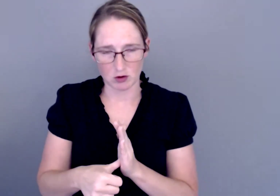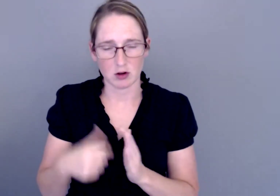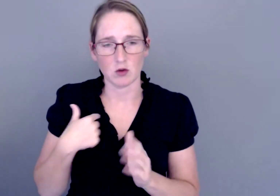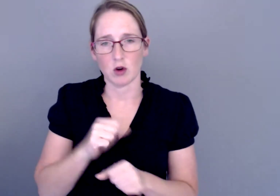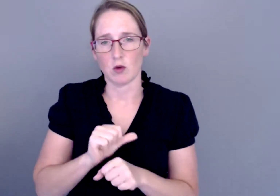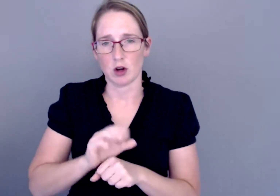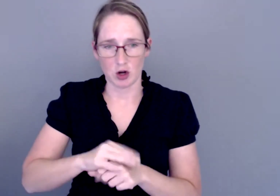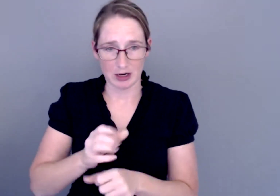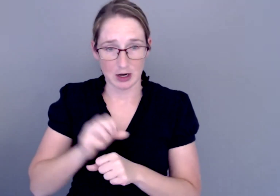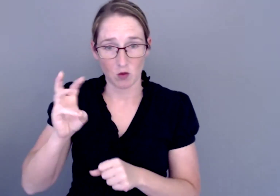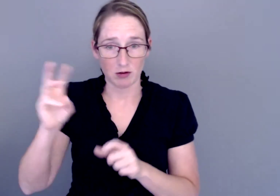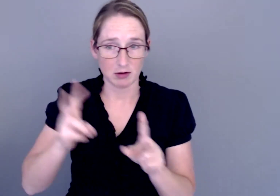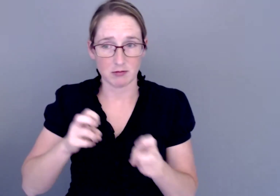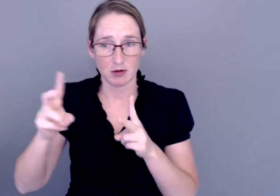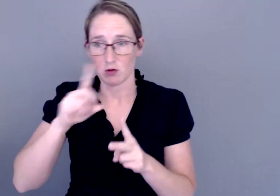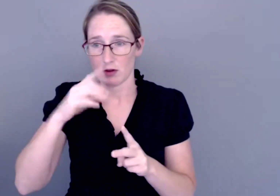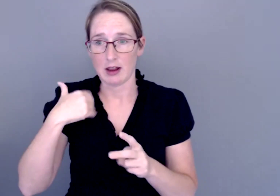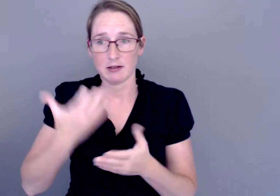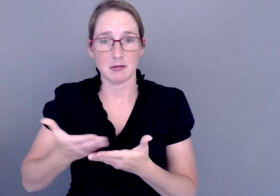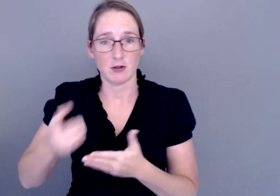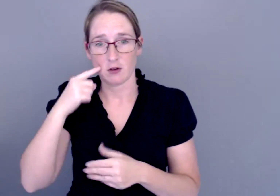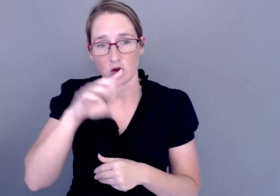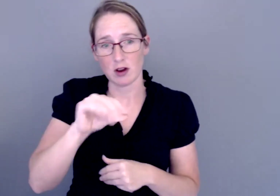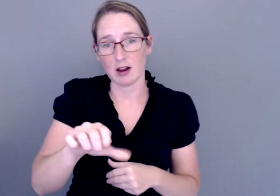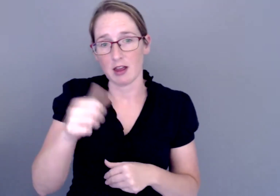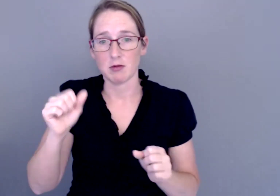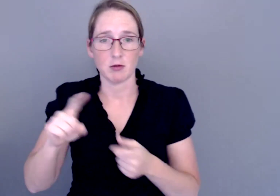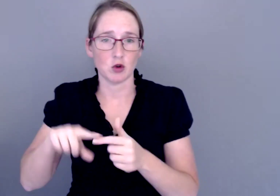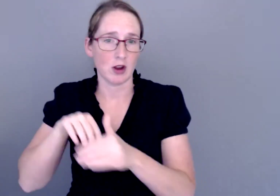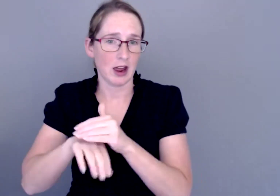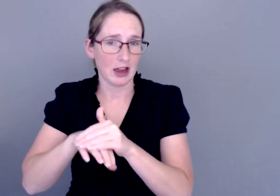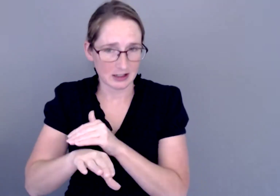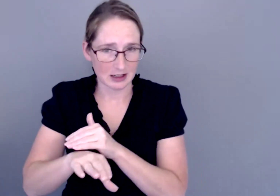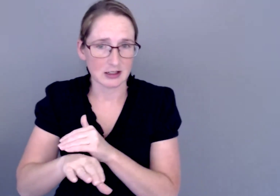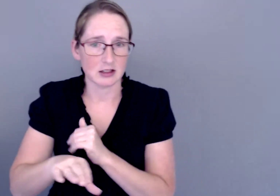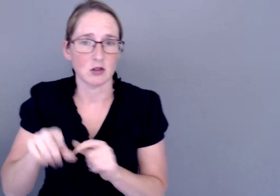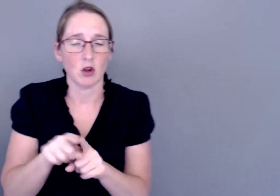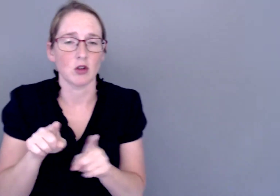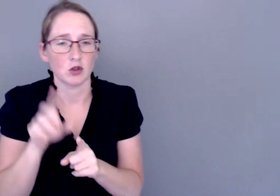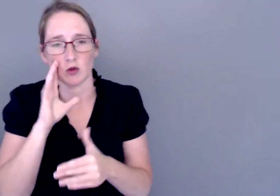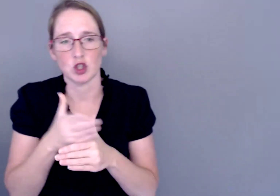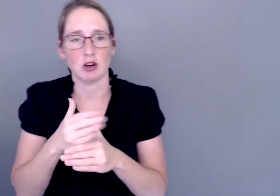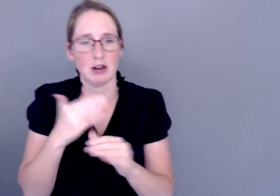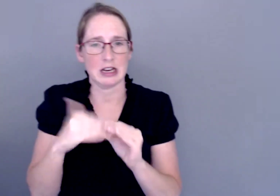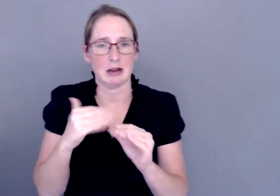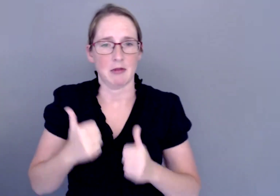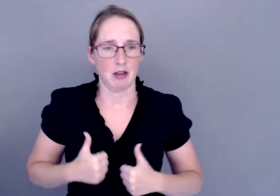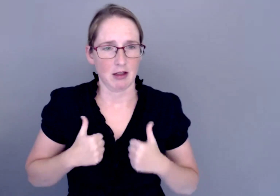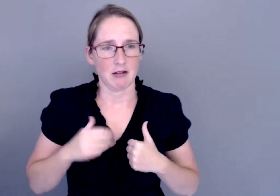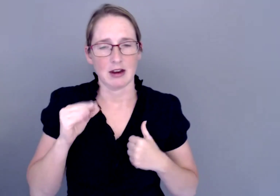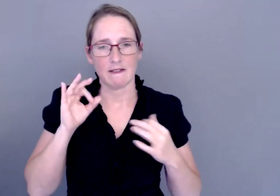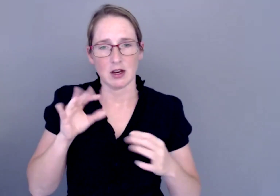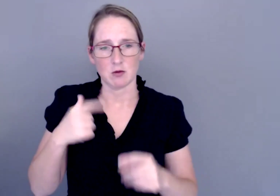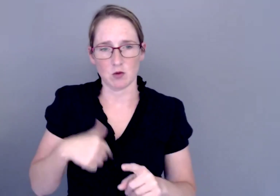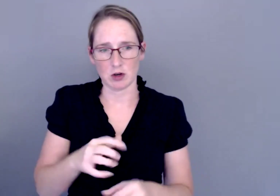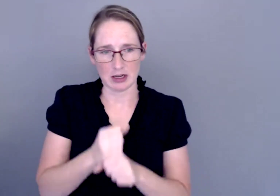getting a website up that can have some materials for you and others to be able to access. We will also be sharing an email address and a feedback link at